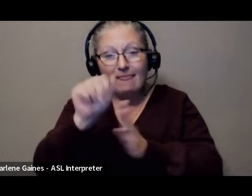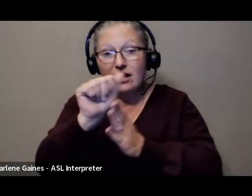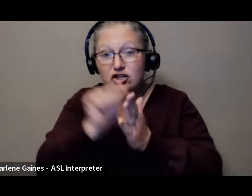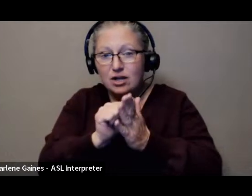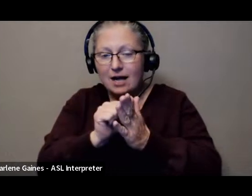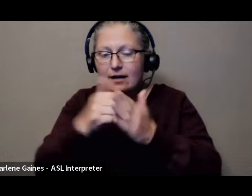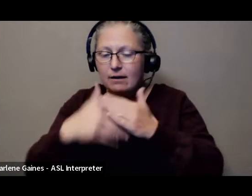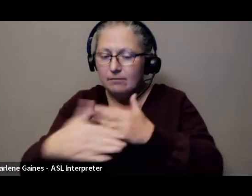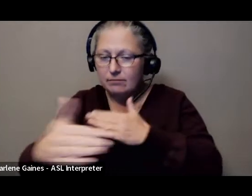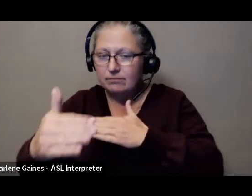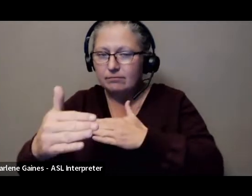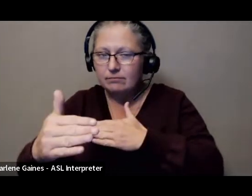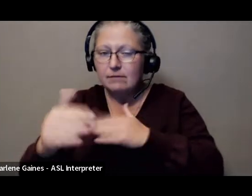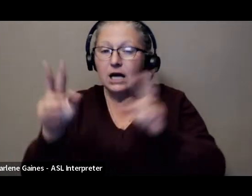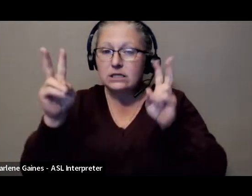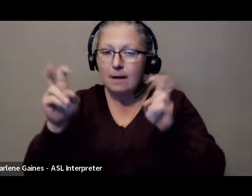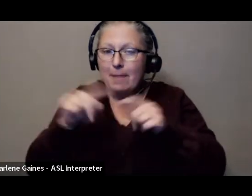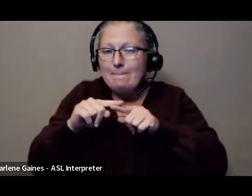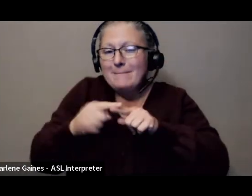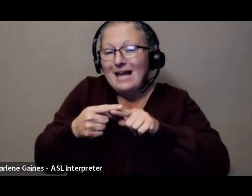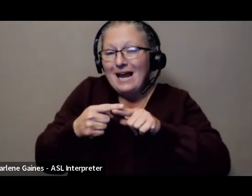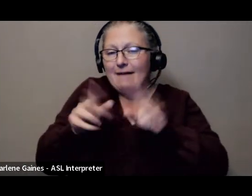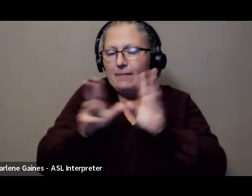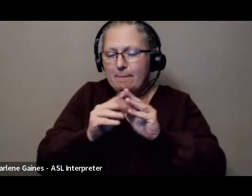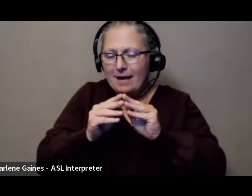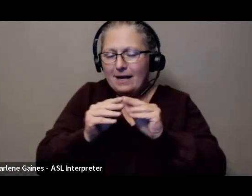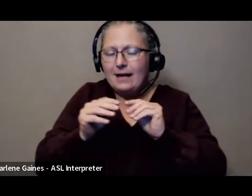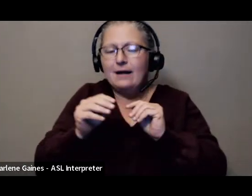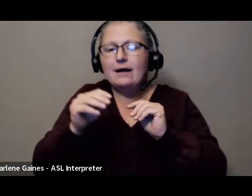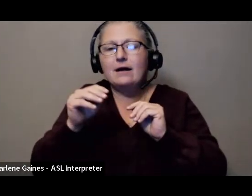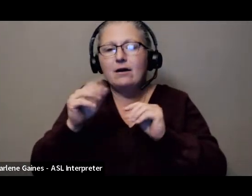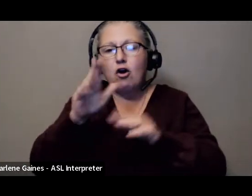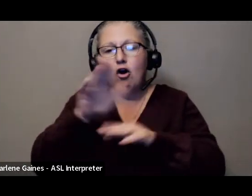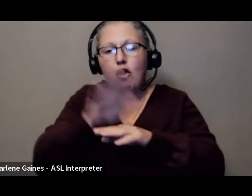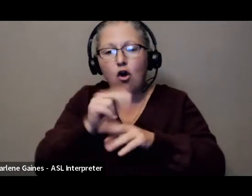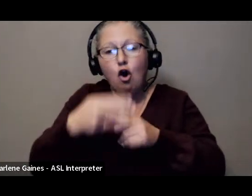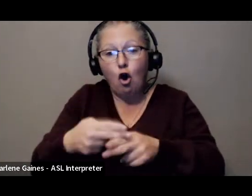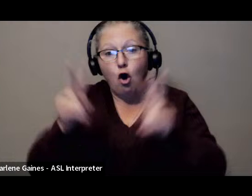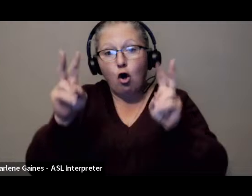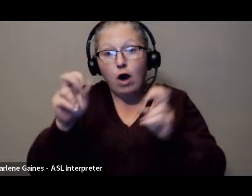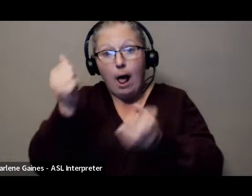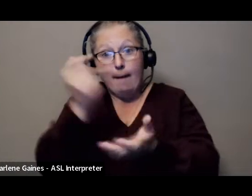moving forward a topic at the beginning of the meeting called either